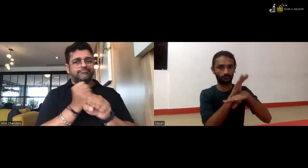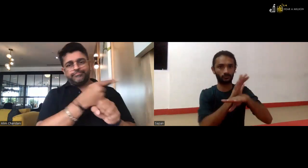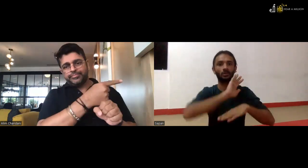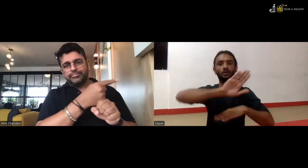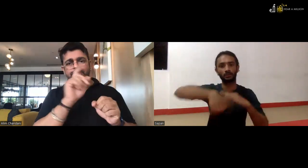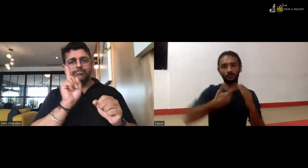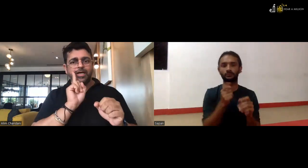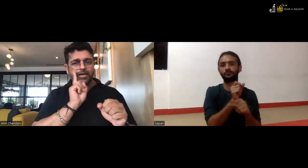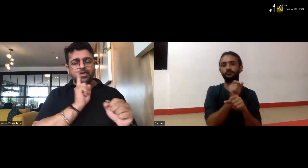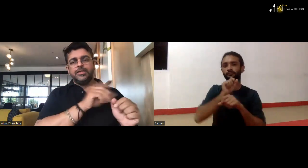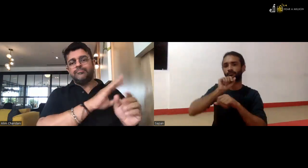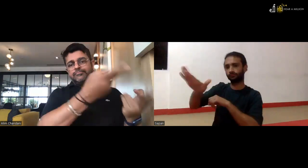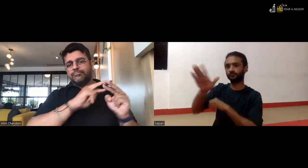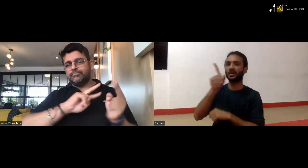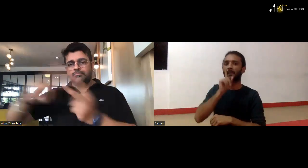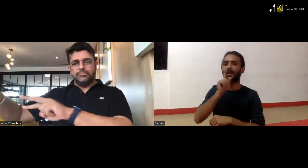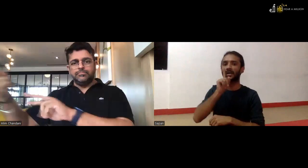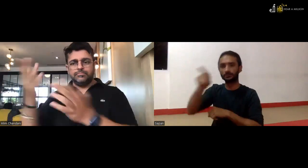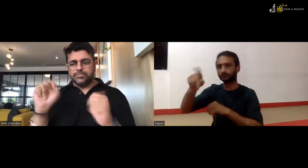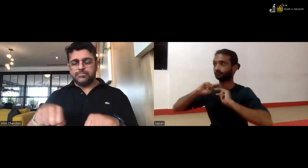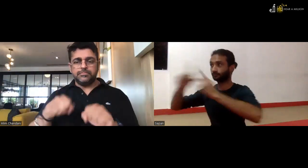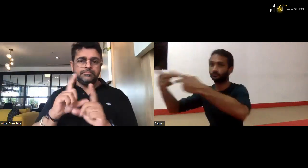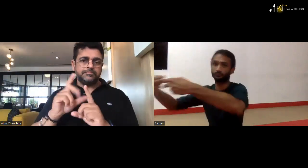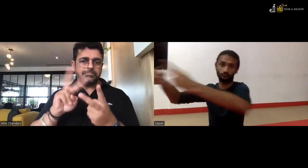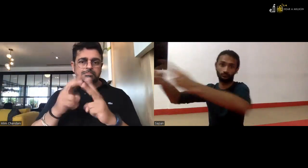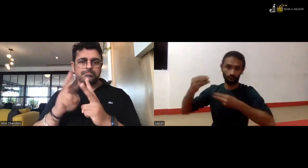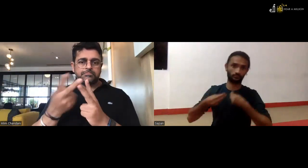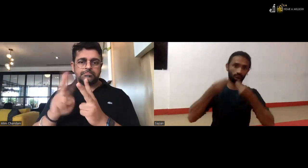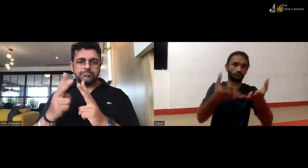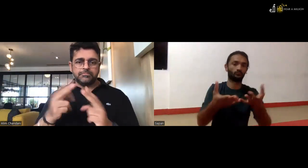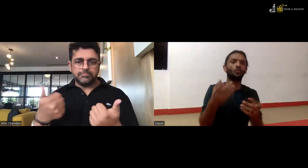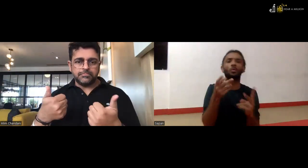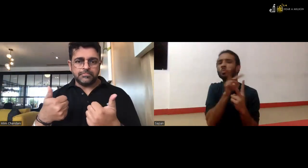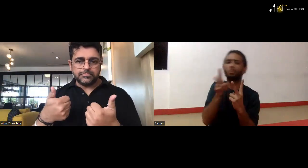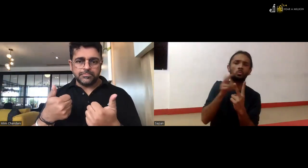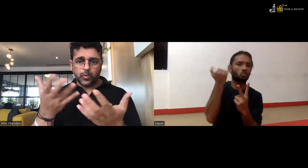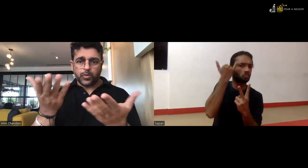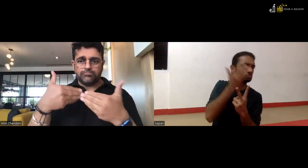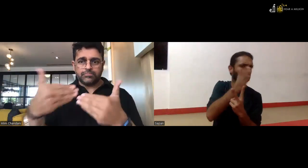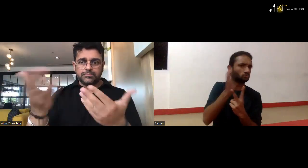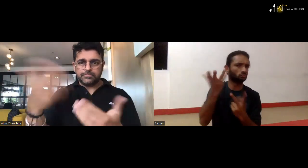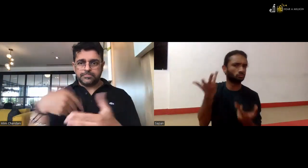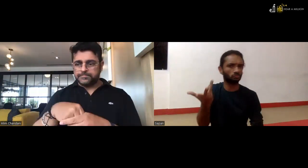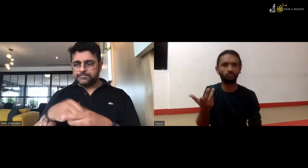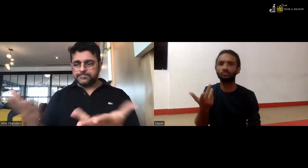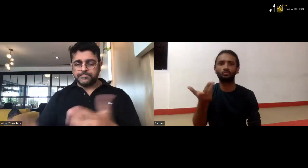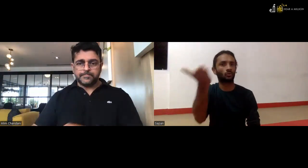forward. In India, the prime minister was there before, right? The Indira Gandhi.